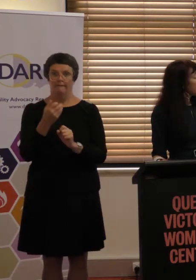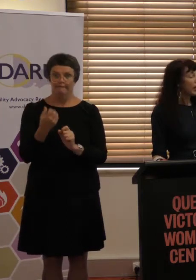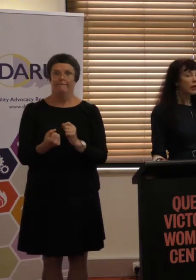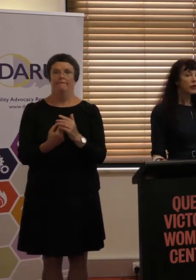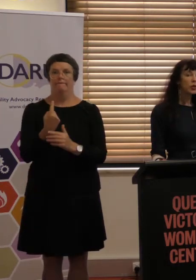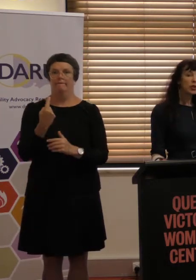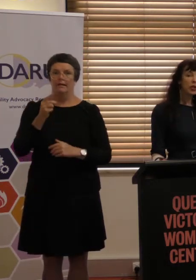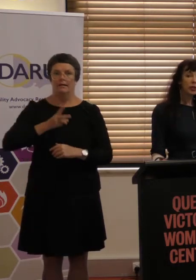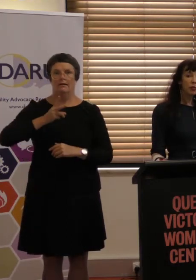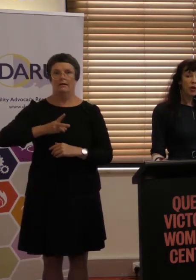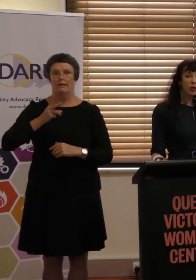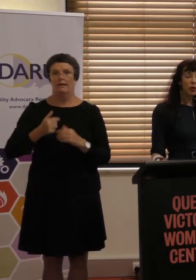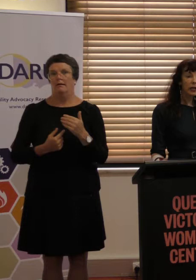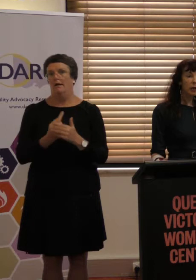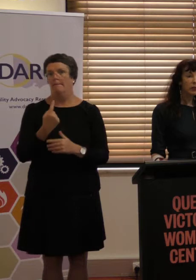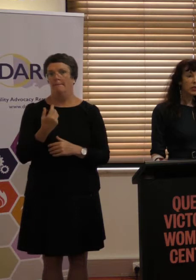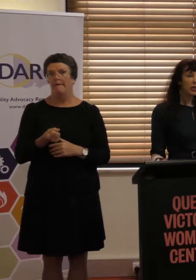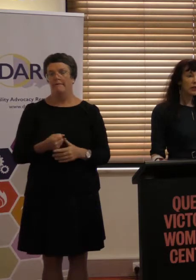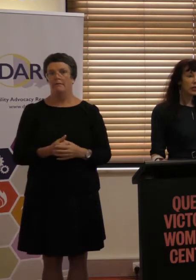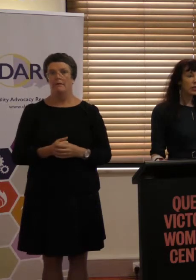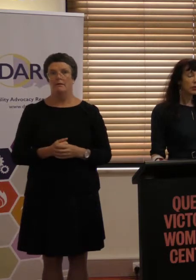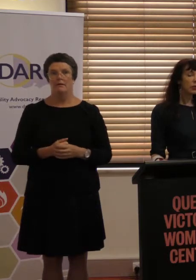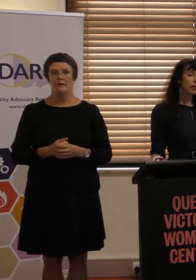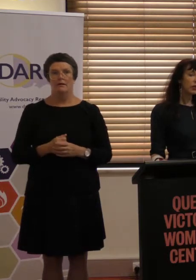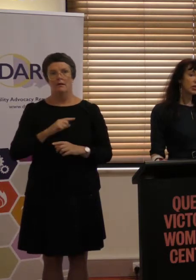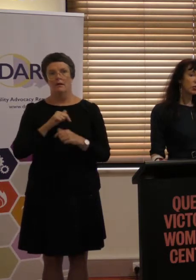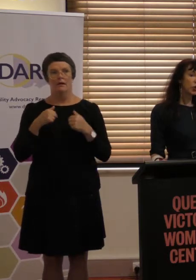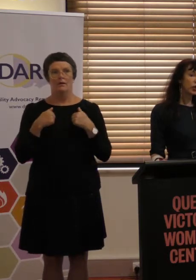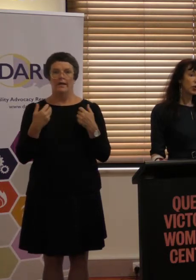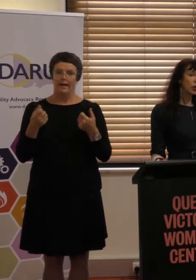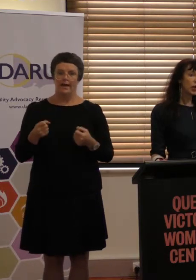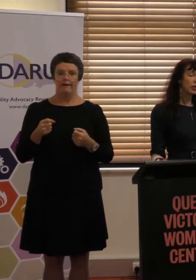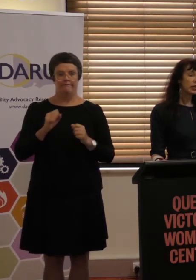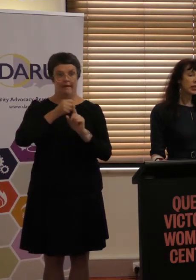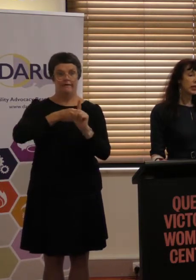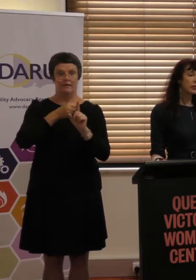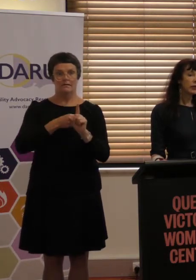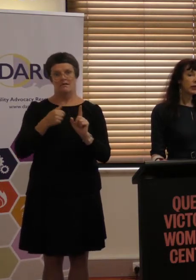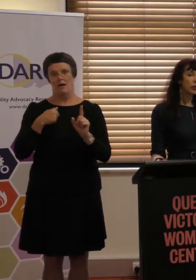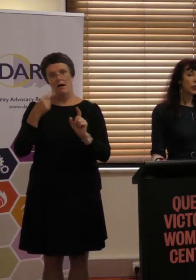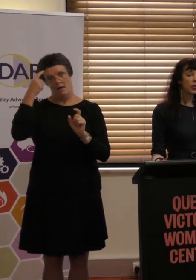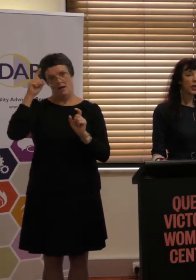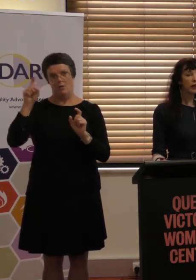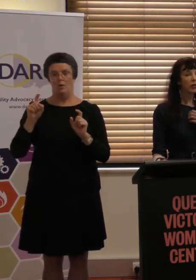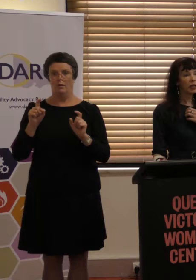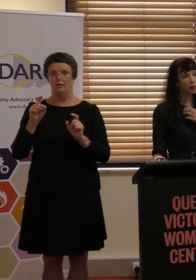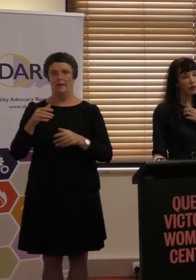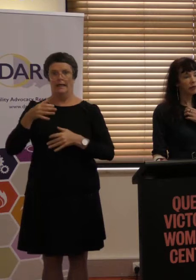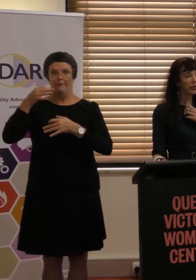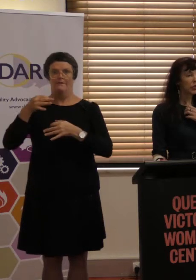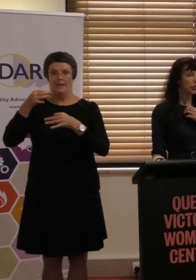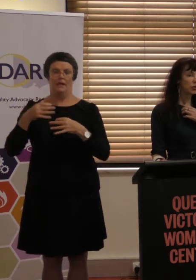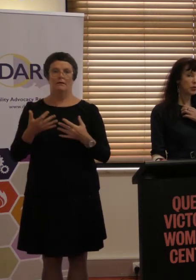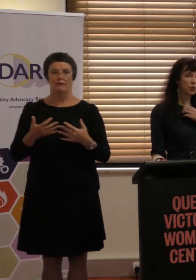So we have traditionally what I call our cup of tea advocacy, where advocates work in a way that they think it's very important to have